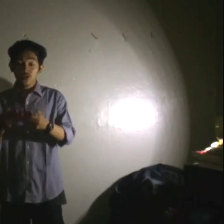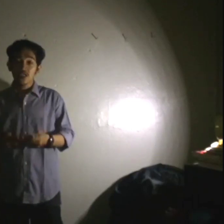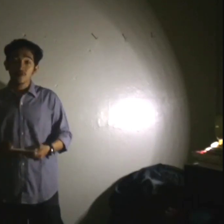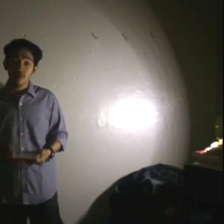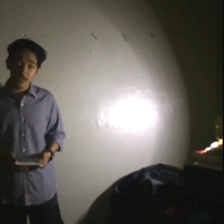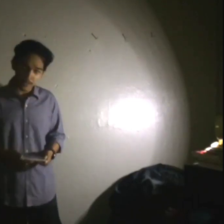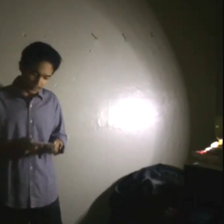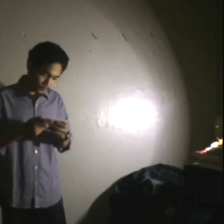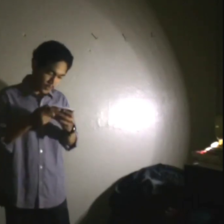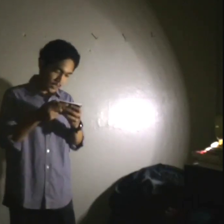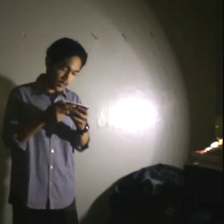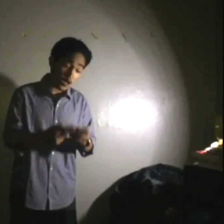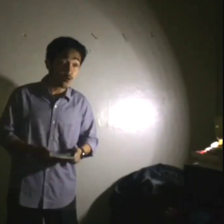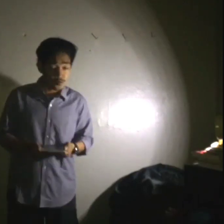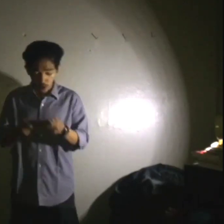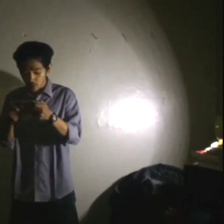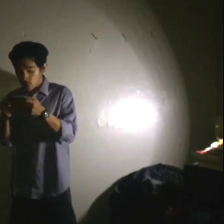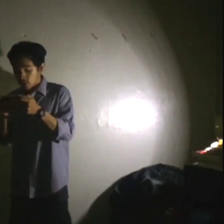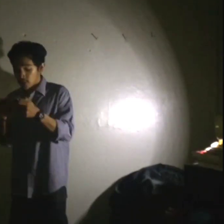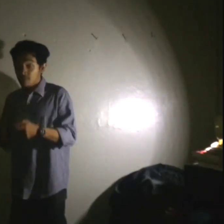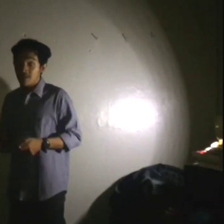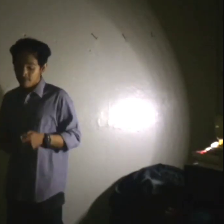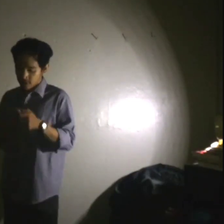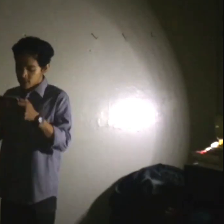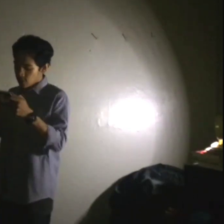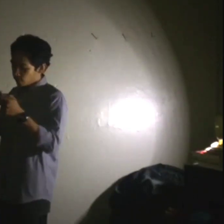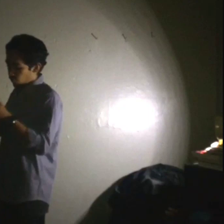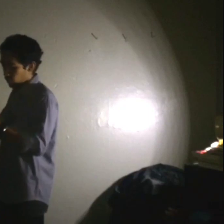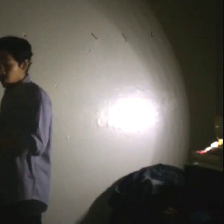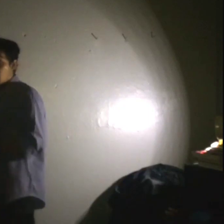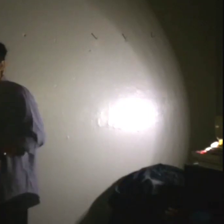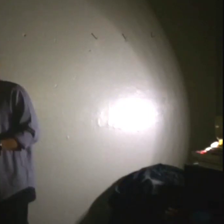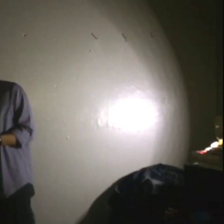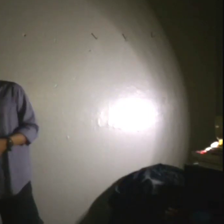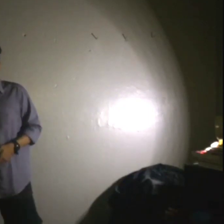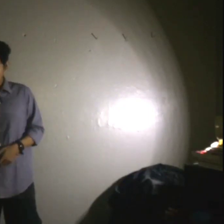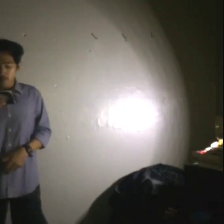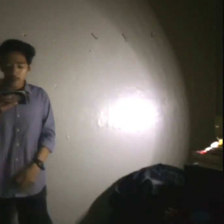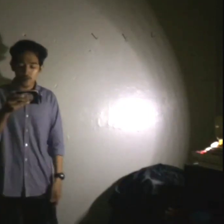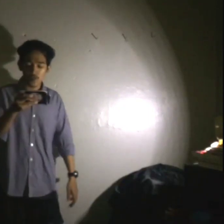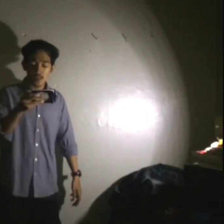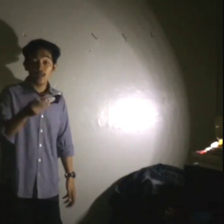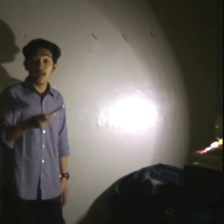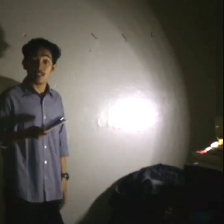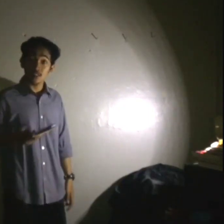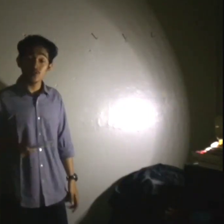Thank you for coming, and I hope you all get the benefits from our workshop today, and see you